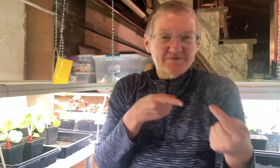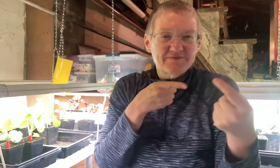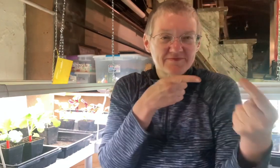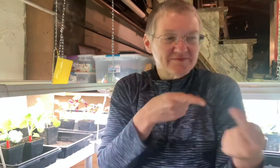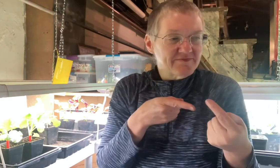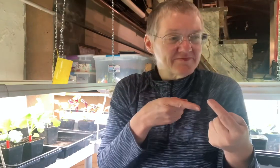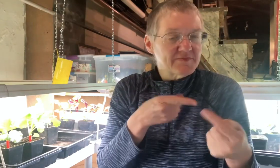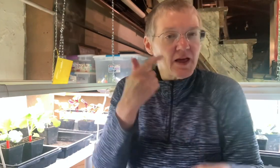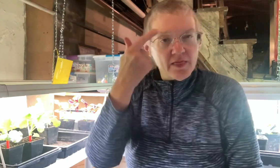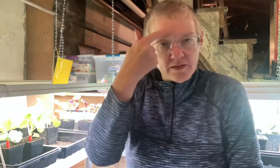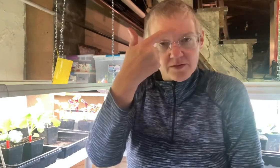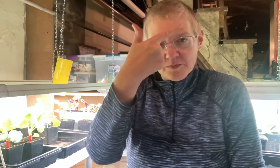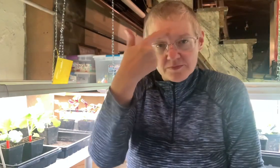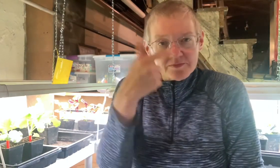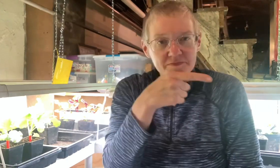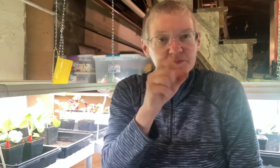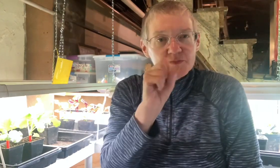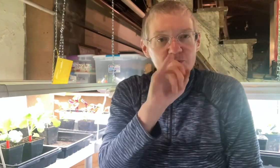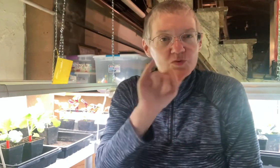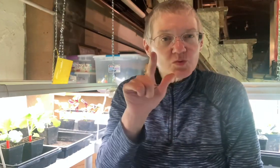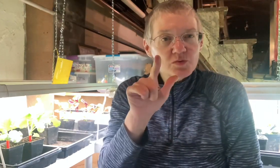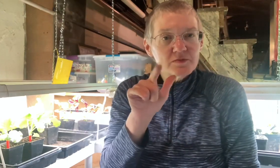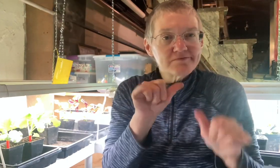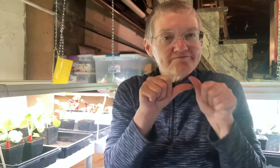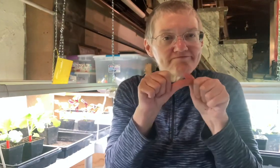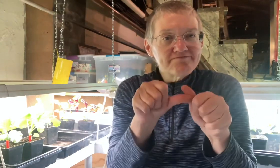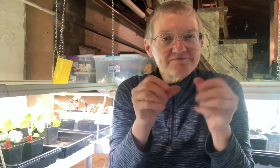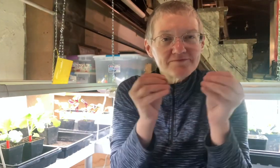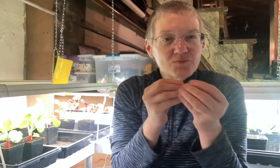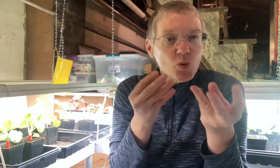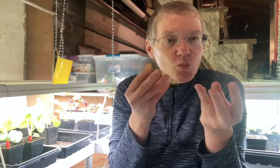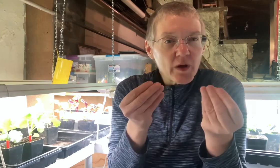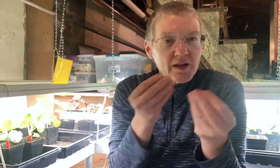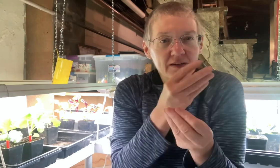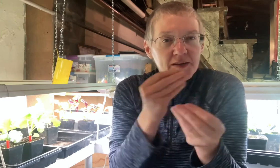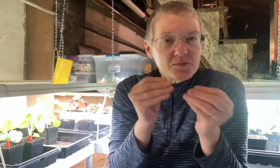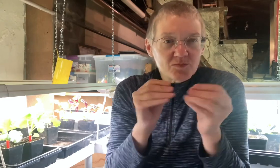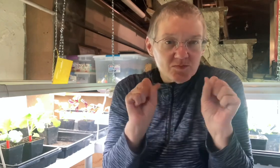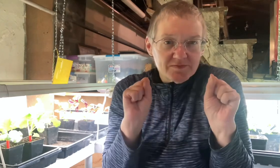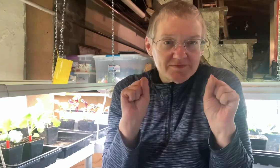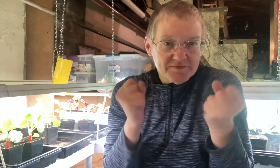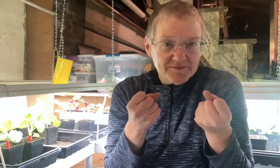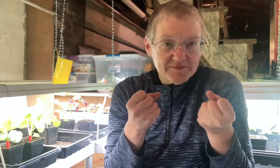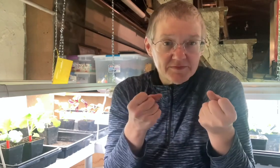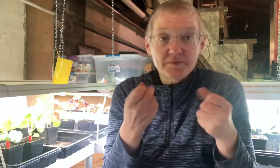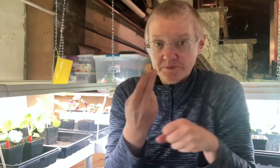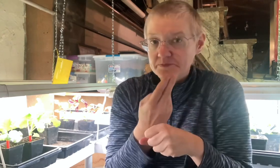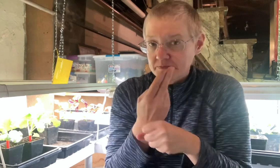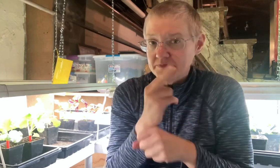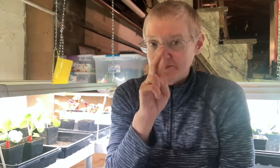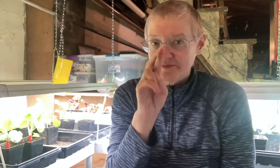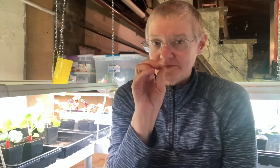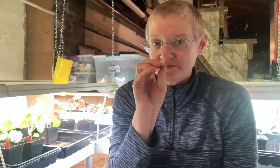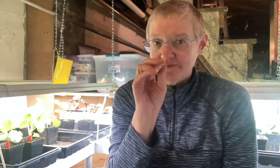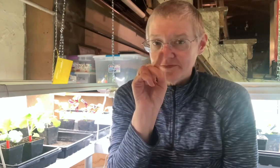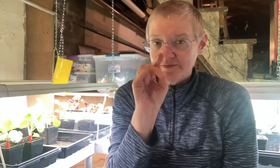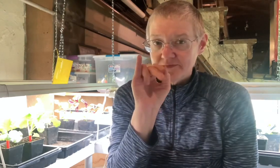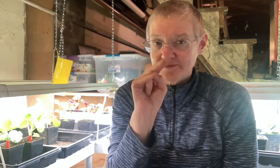they've struggled. And I think it's because the soil stayed wetter and it was colder.